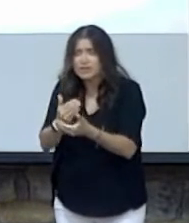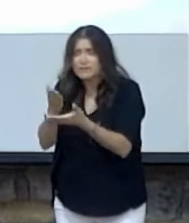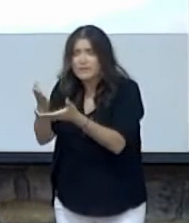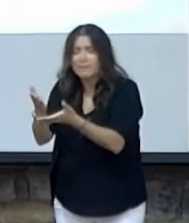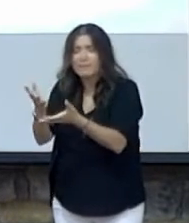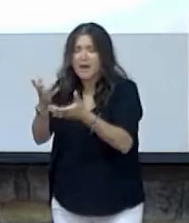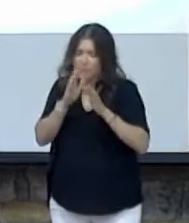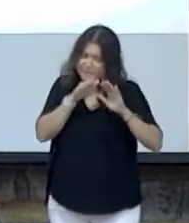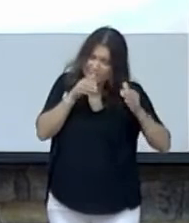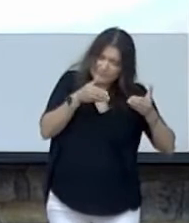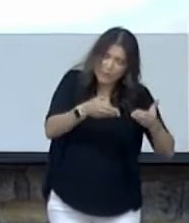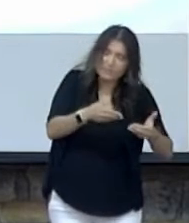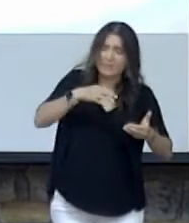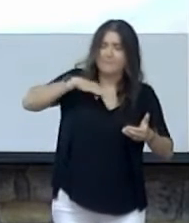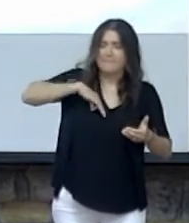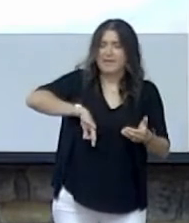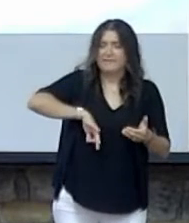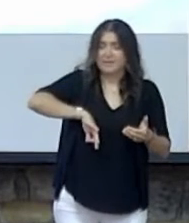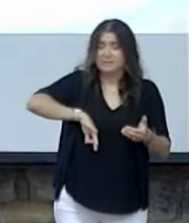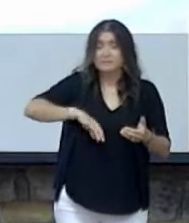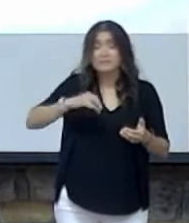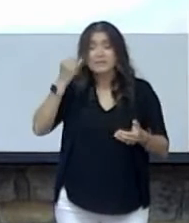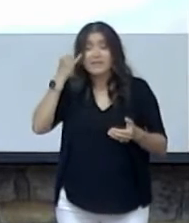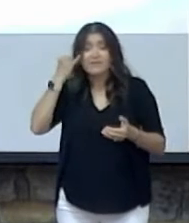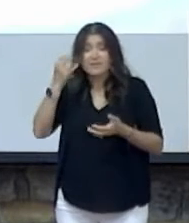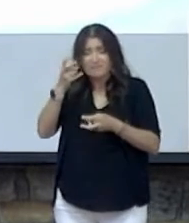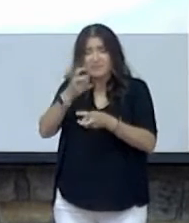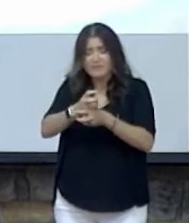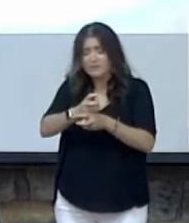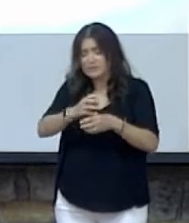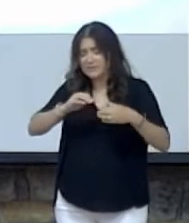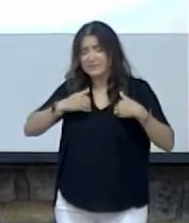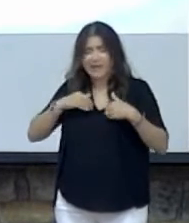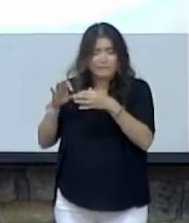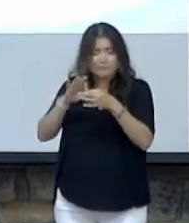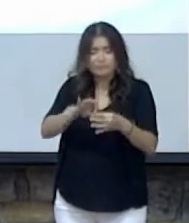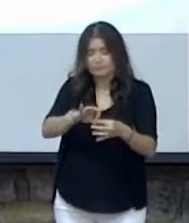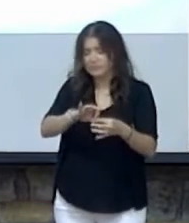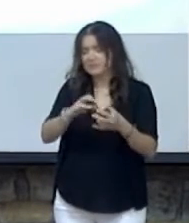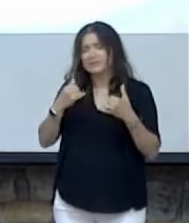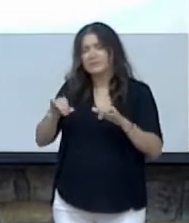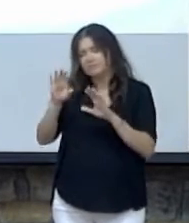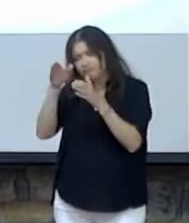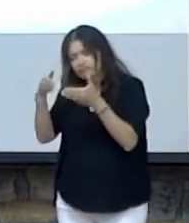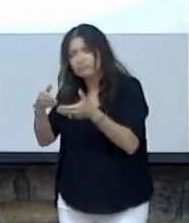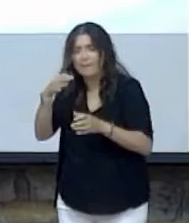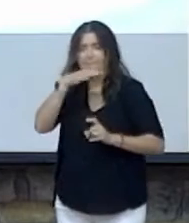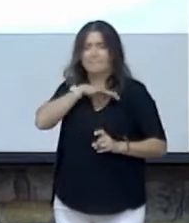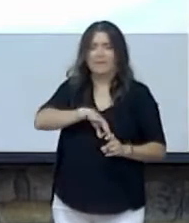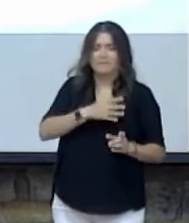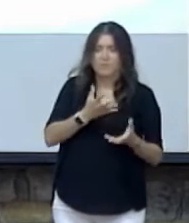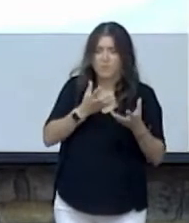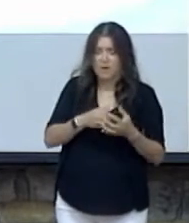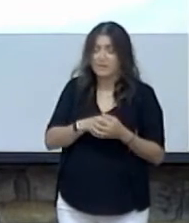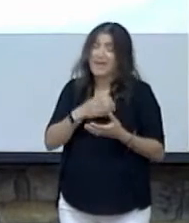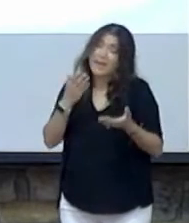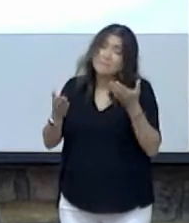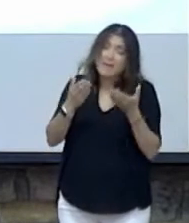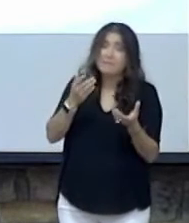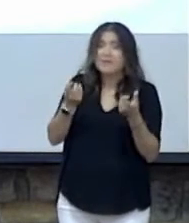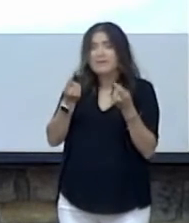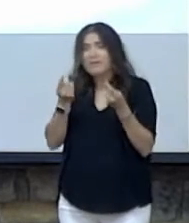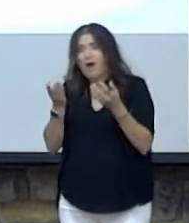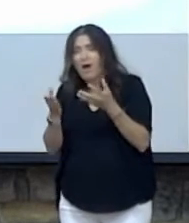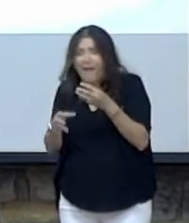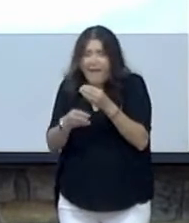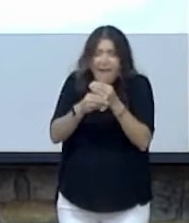going to focus on the benefits of it, even if there are some difficulties associated with it. And I might maybe kind of work in some of